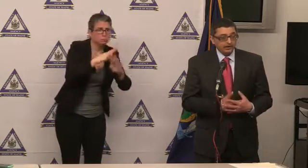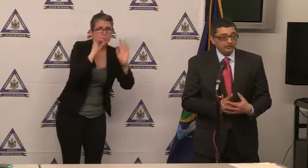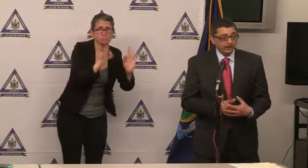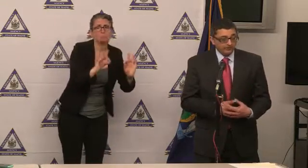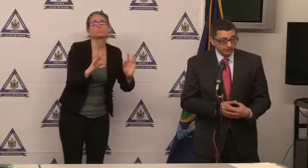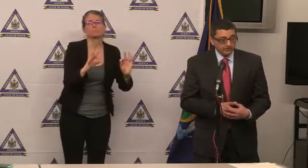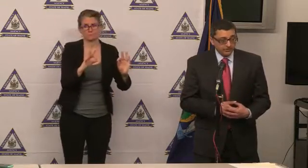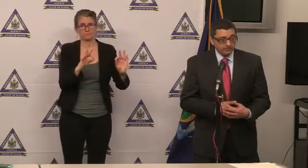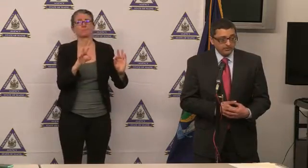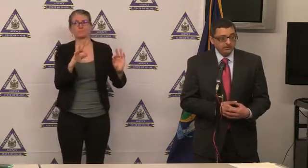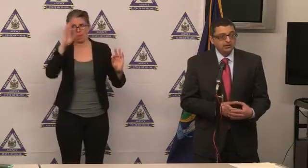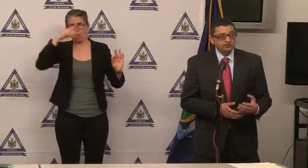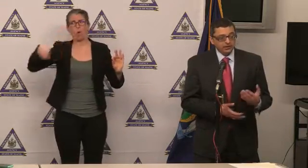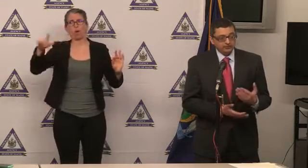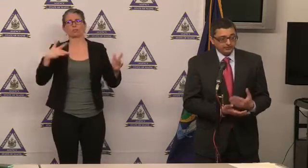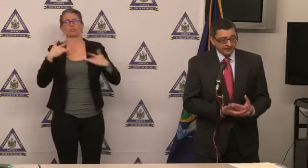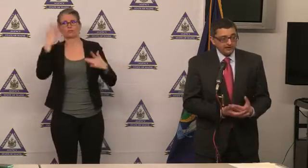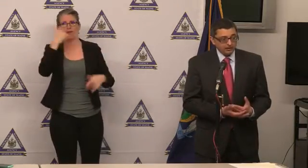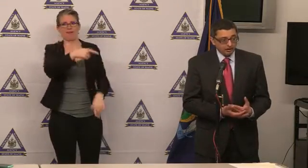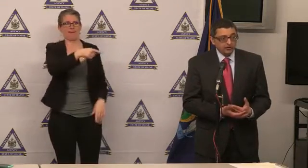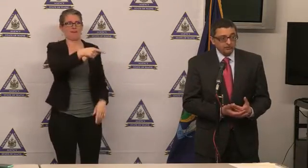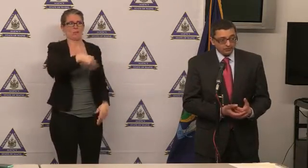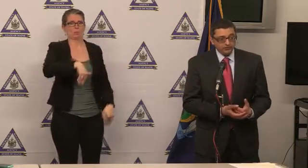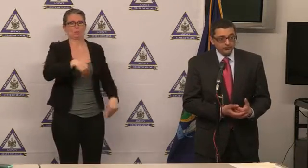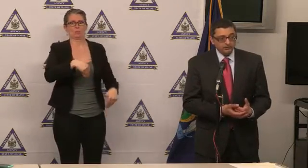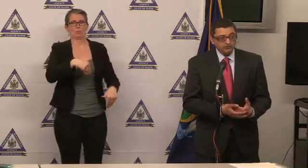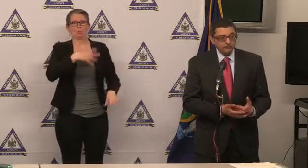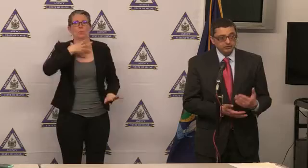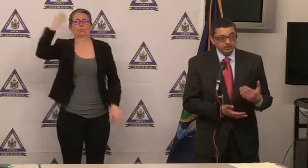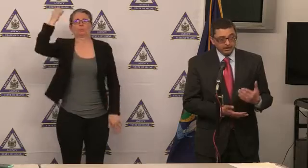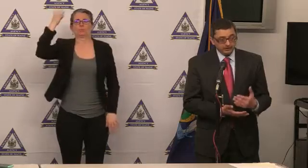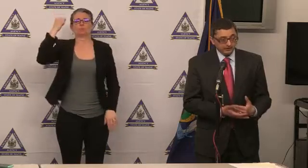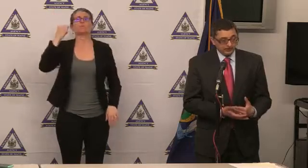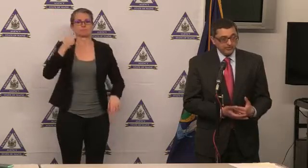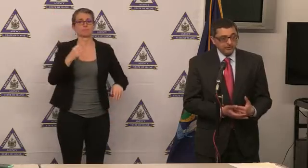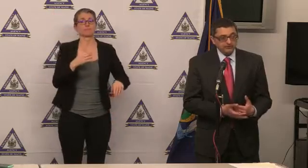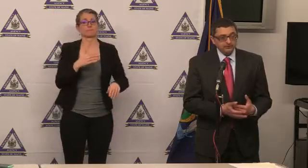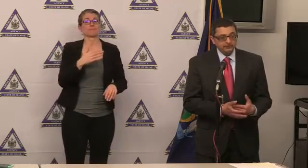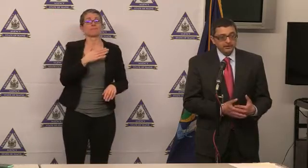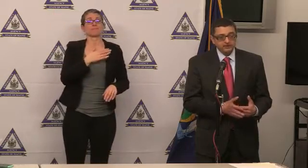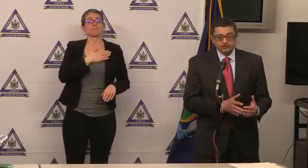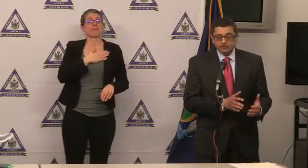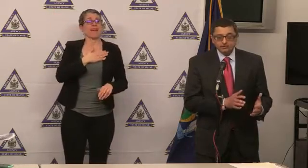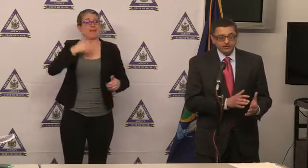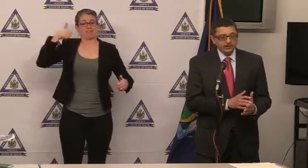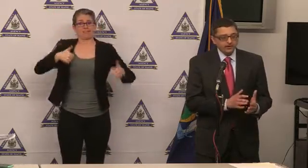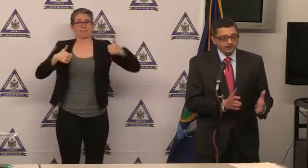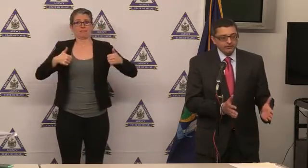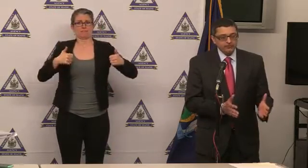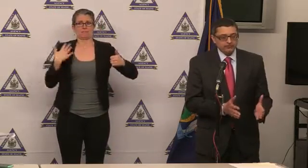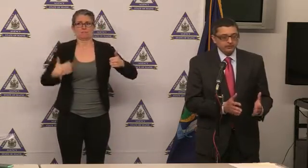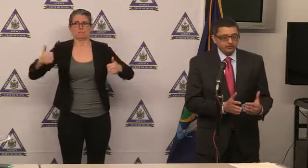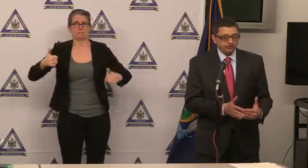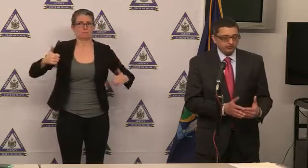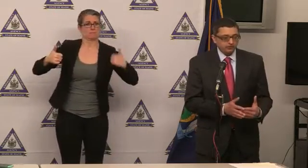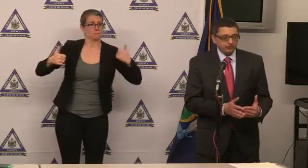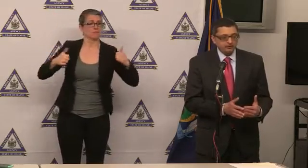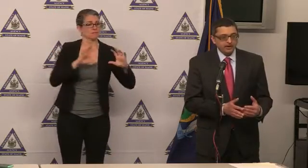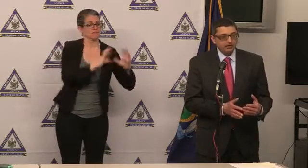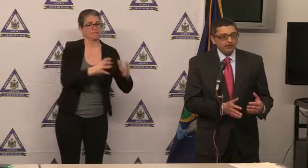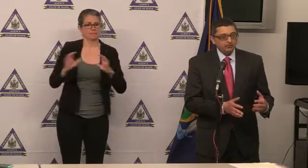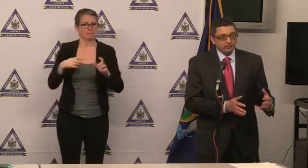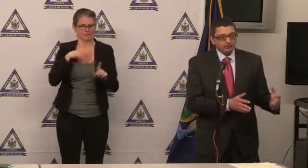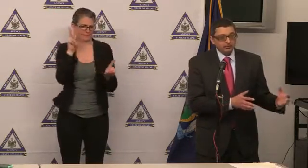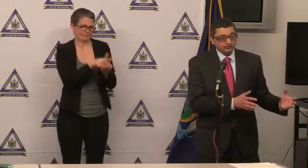I've asked my senior deputy to have a standing call with Ocean View on a daily basis to make sure that every single concern they've